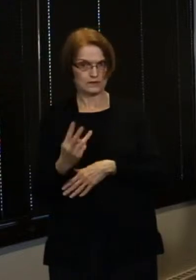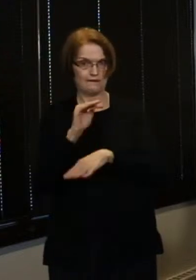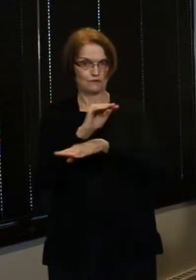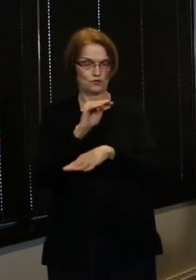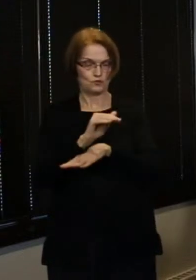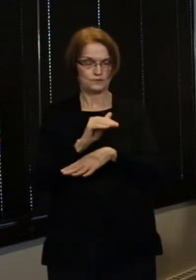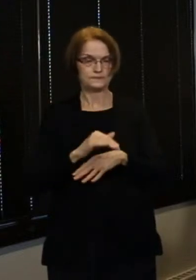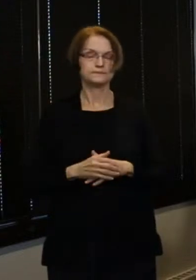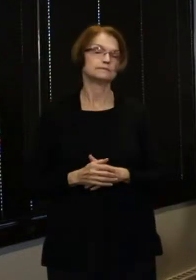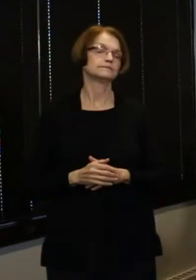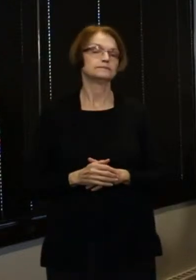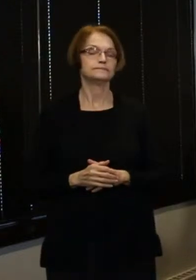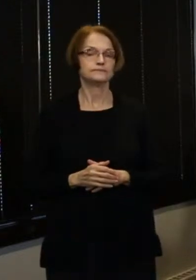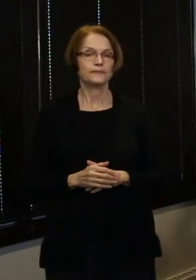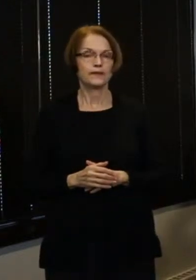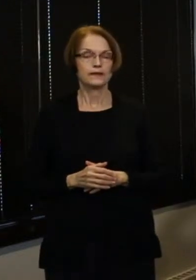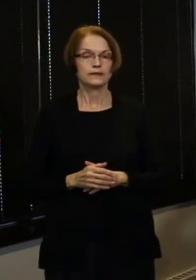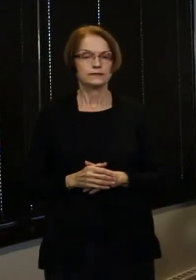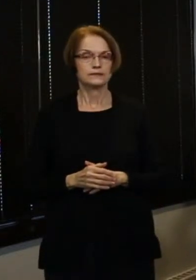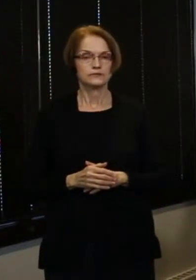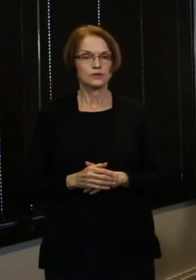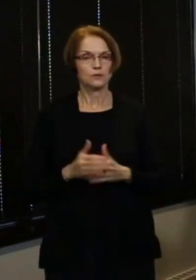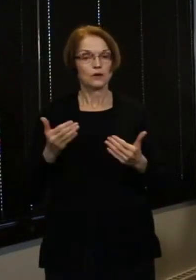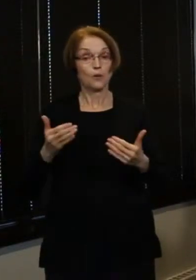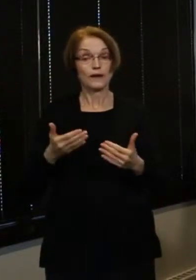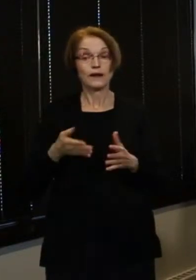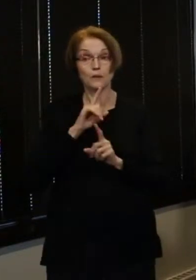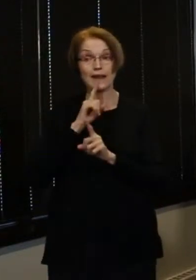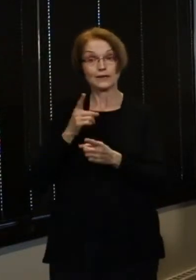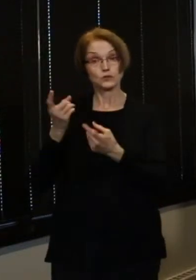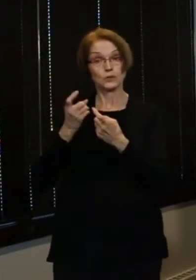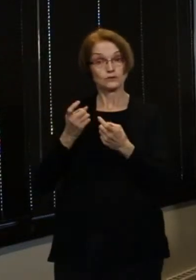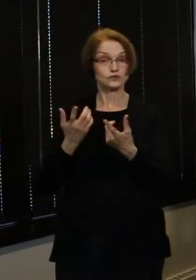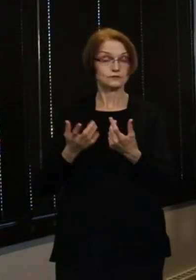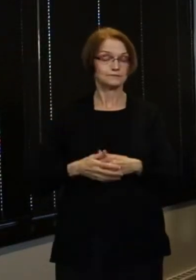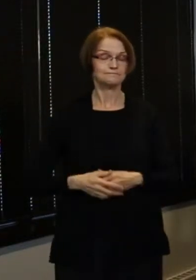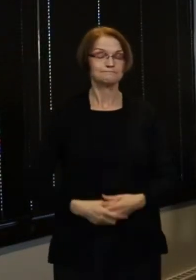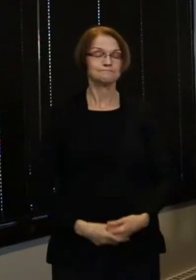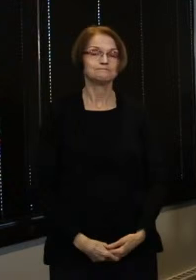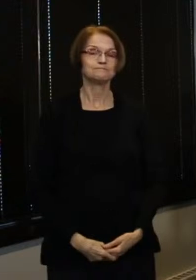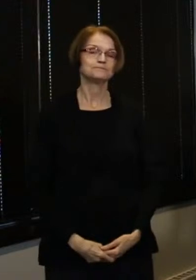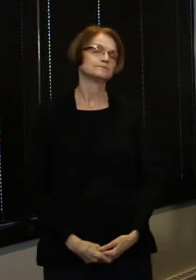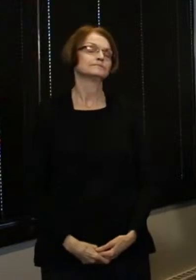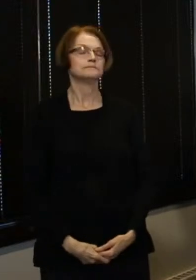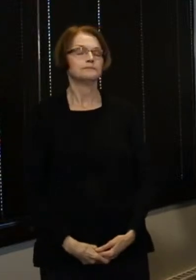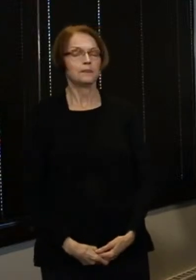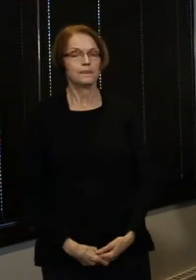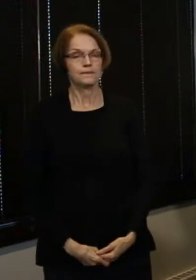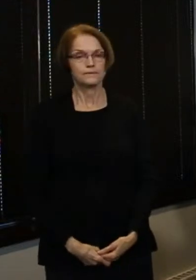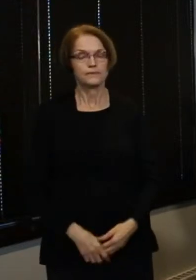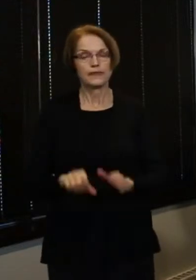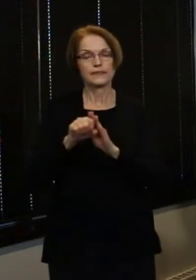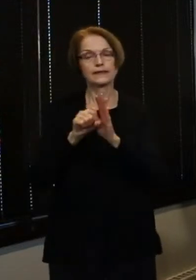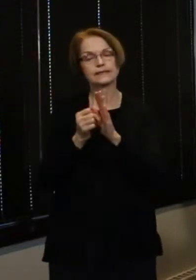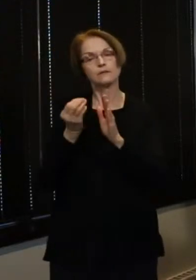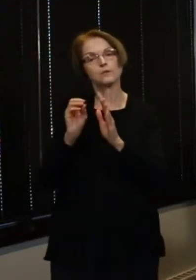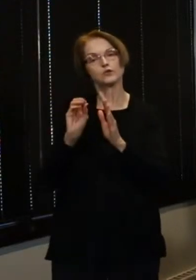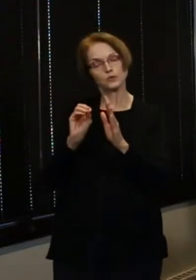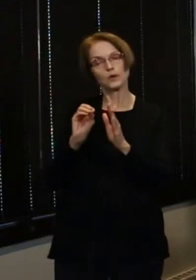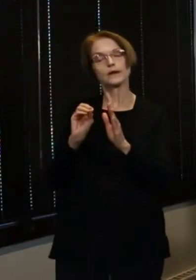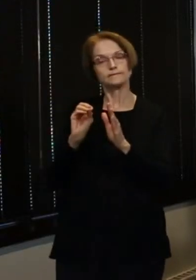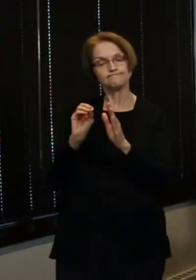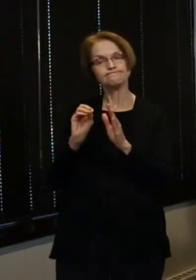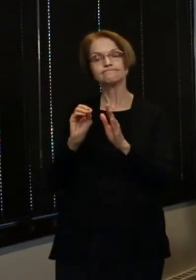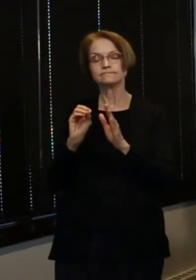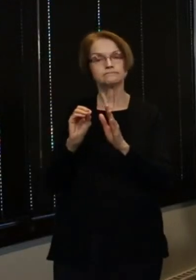afternoons. So with that, I'll go ahead and take some questions from the media. The state of Missouri has said it